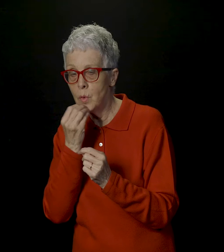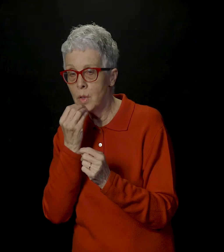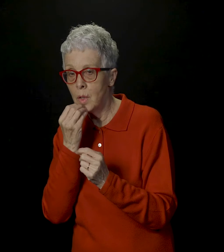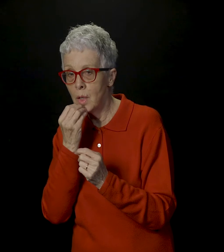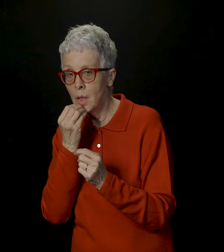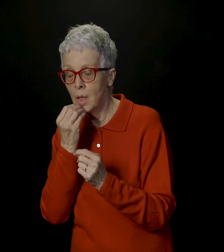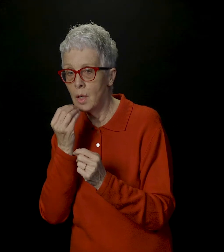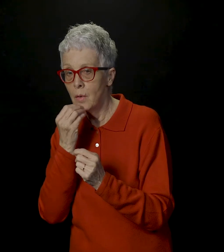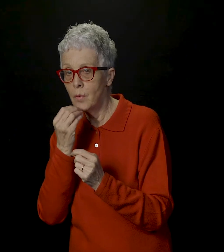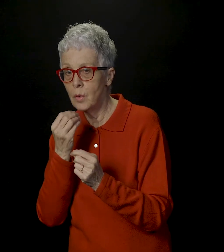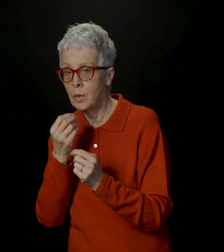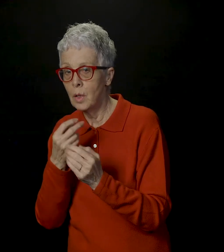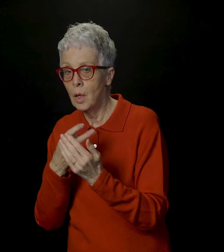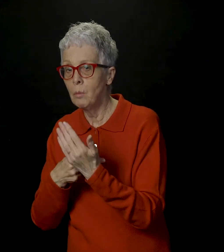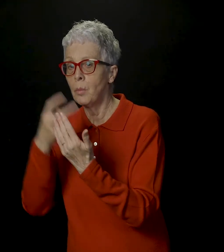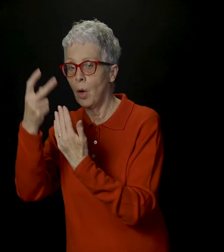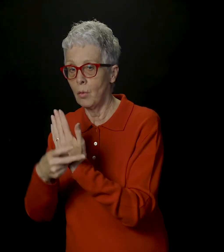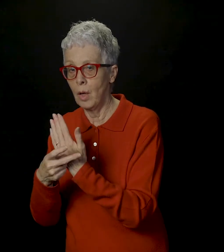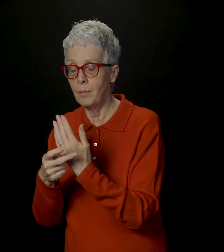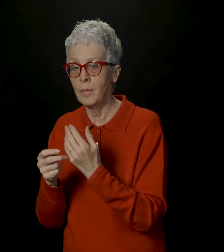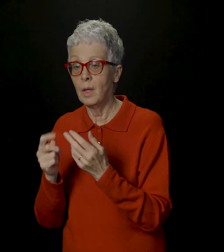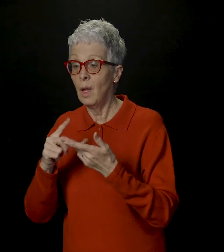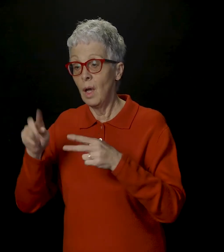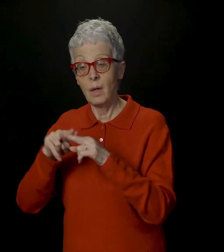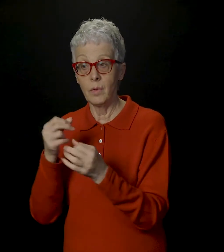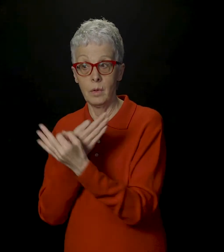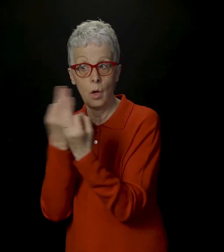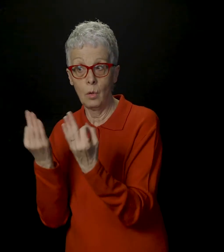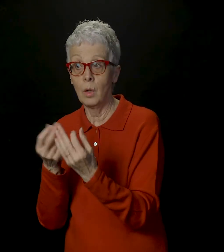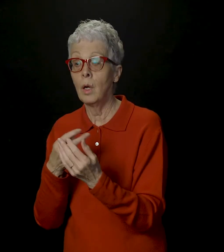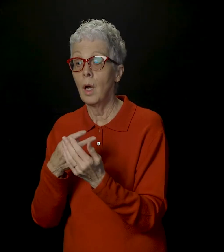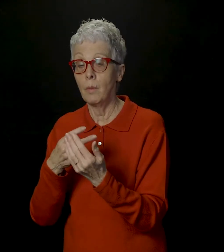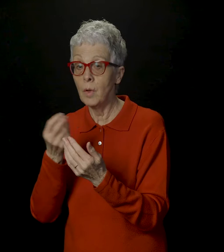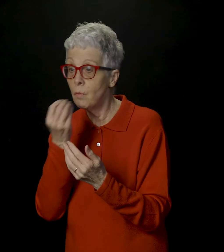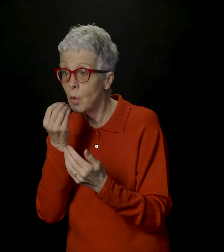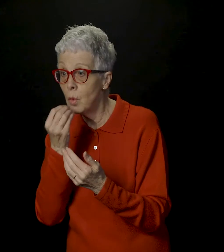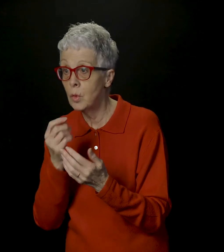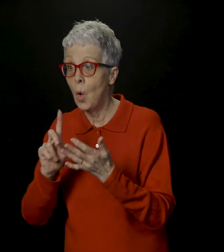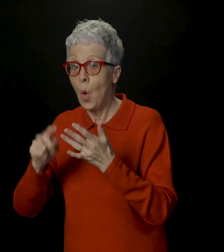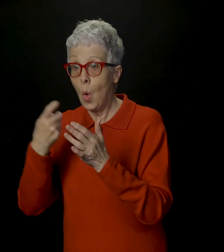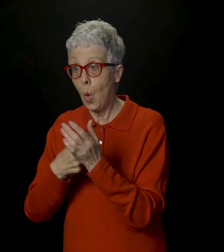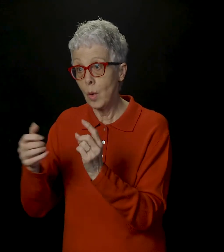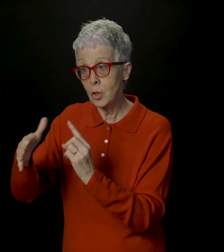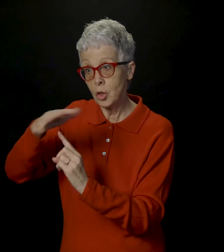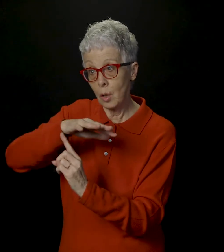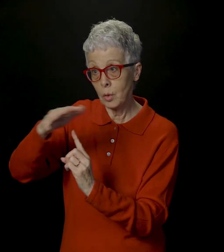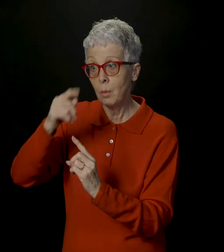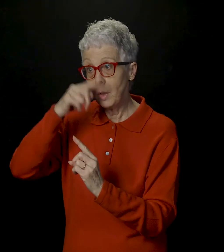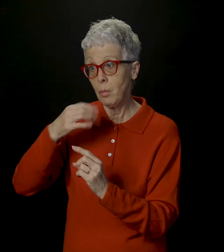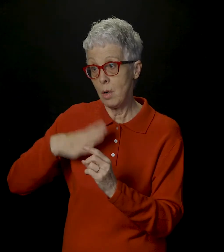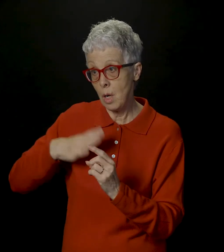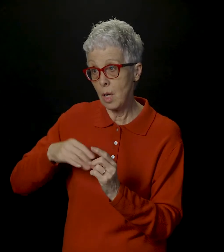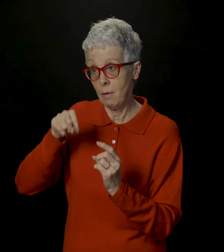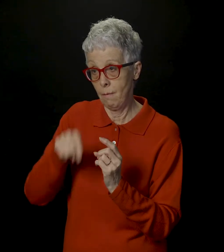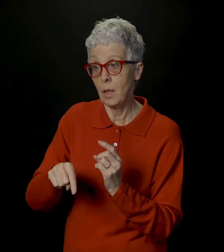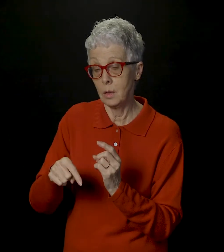And they're very important Because if you haven't Got food or shelter Then you're Not that we do shelter But you know They're the first order Things that people Need to survive